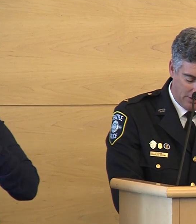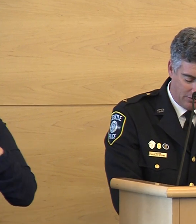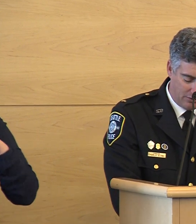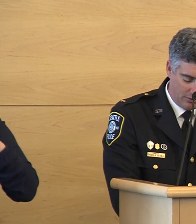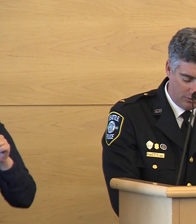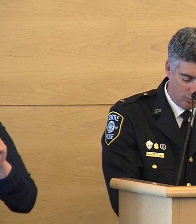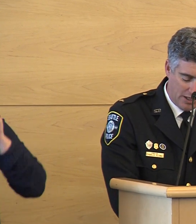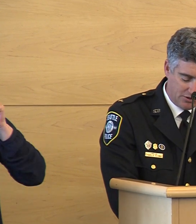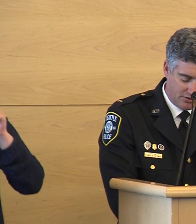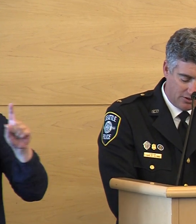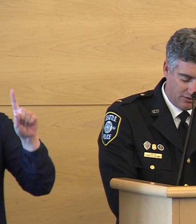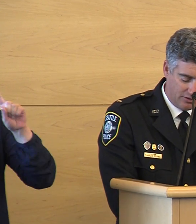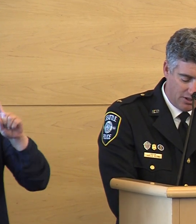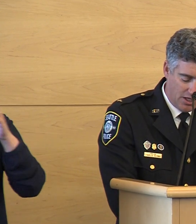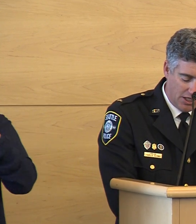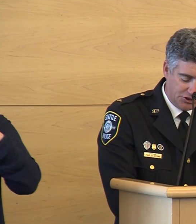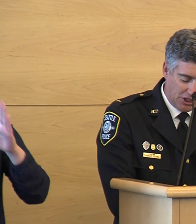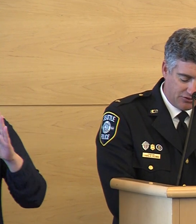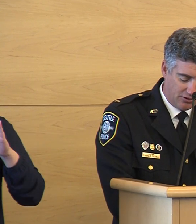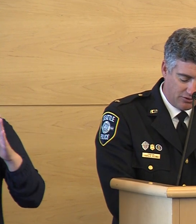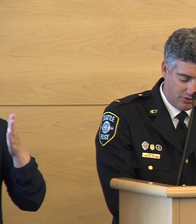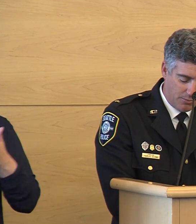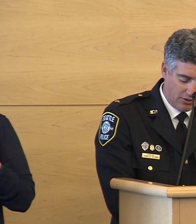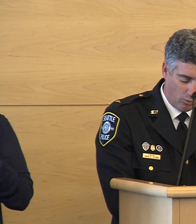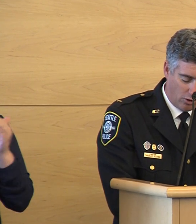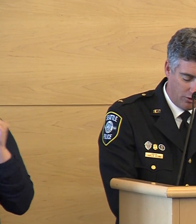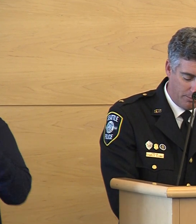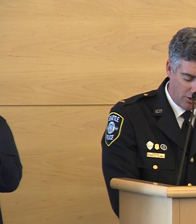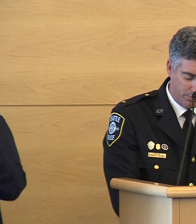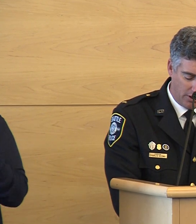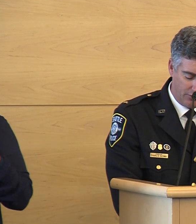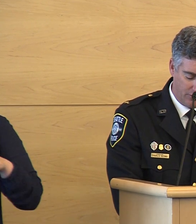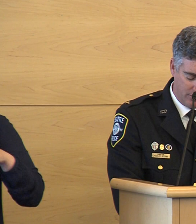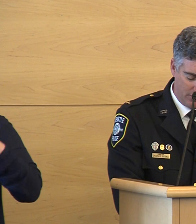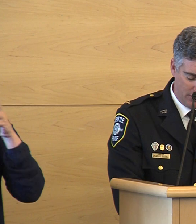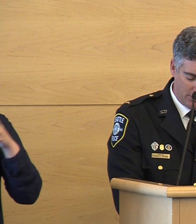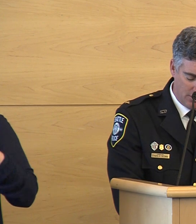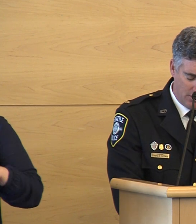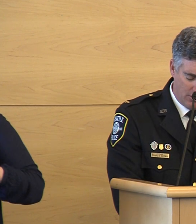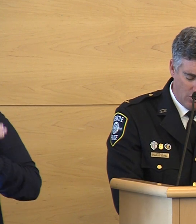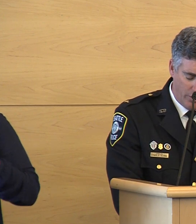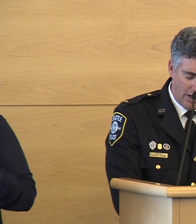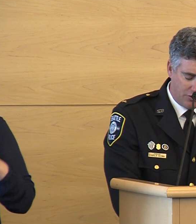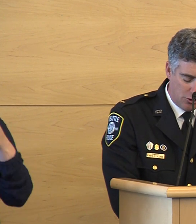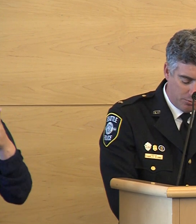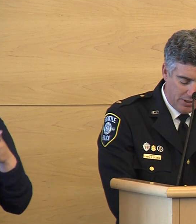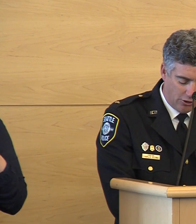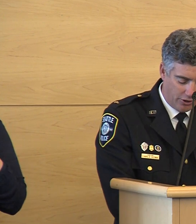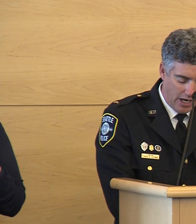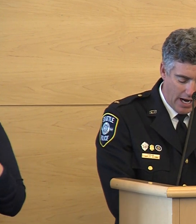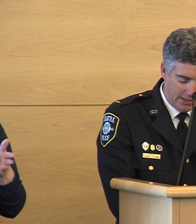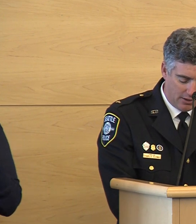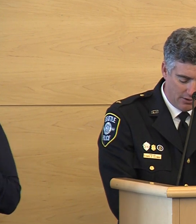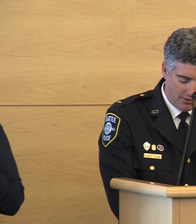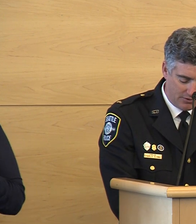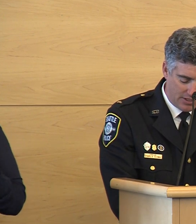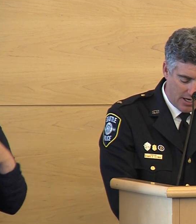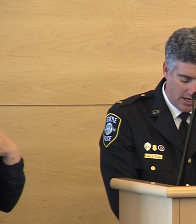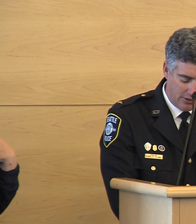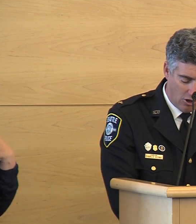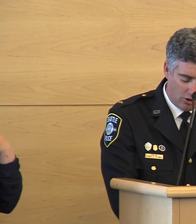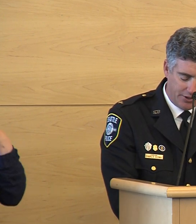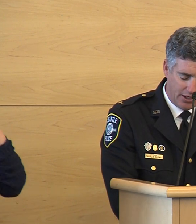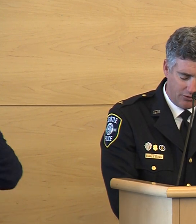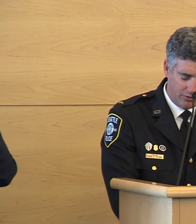pursue peace, righteousness, and justice to make the world a better place. We ask that you'd be her guide this